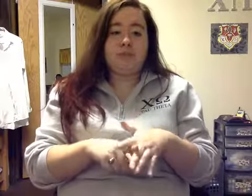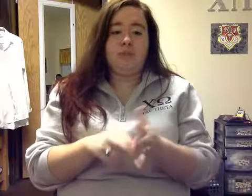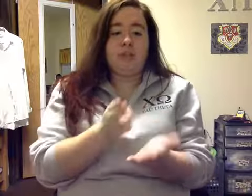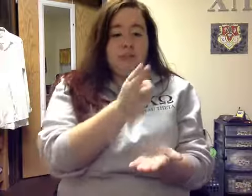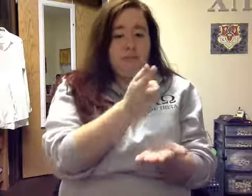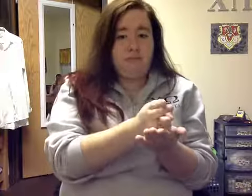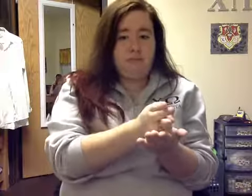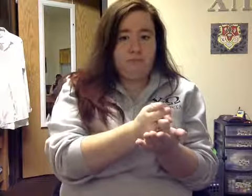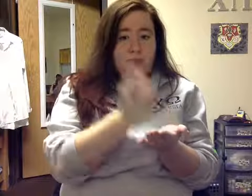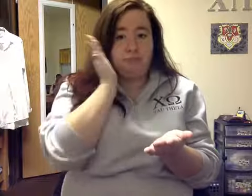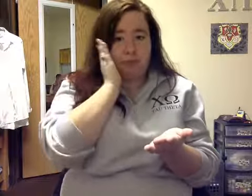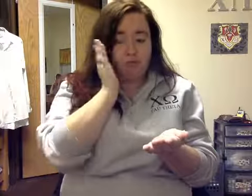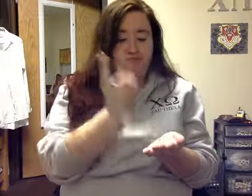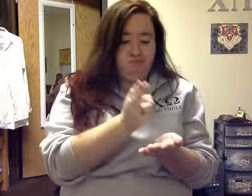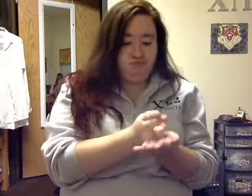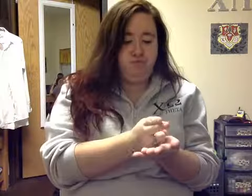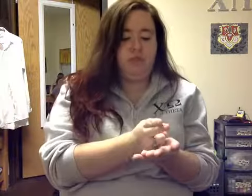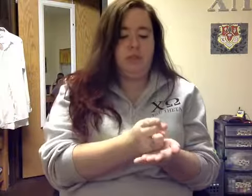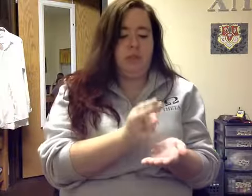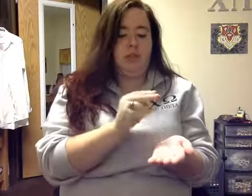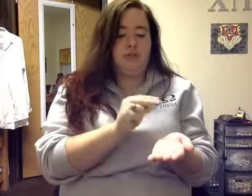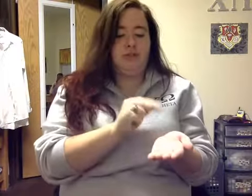equipment, a blood pressure cuff,